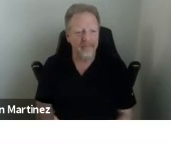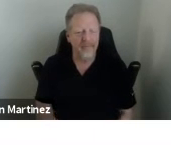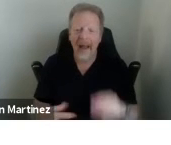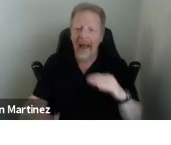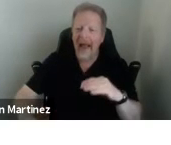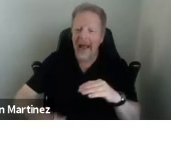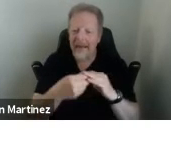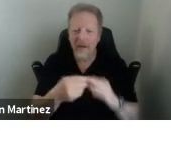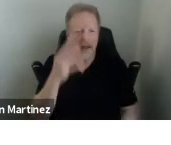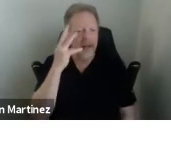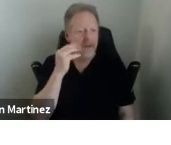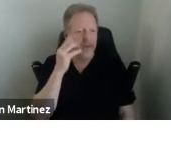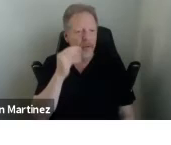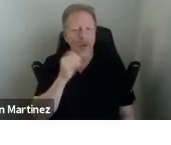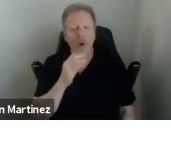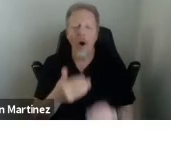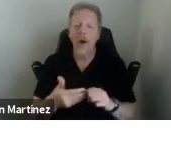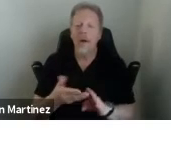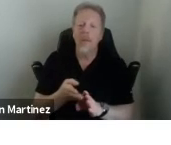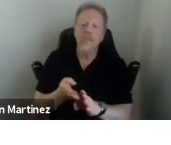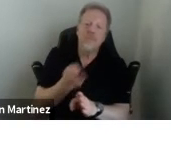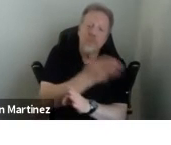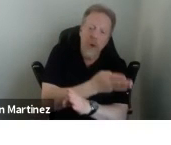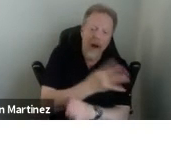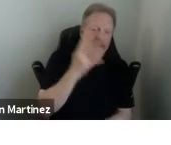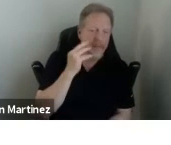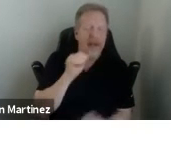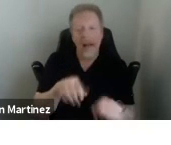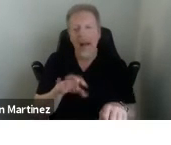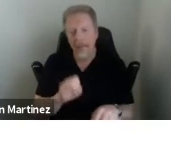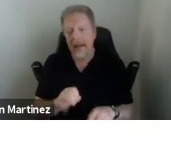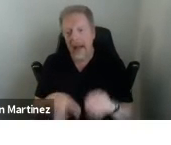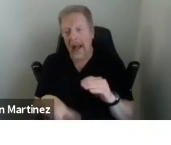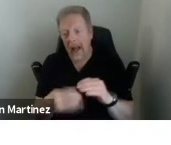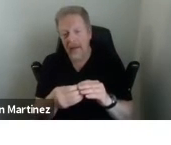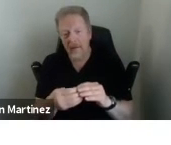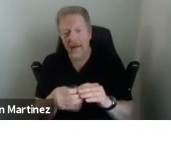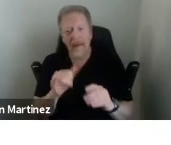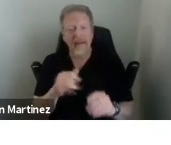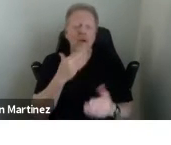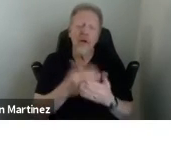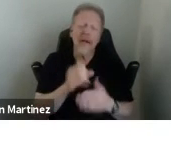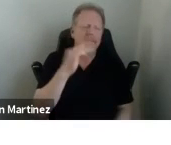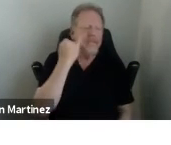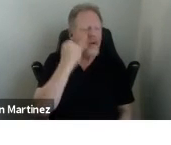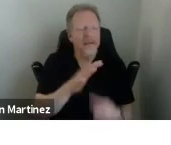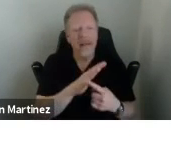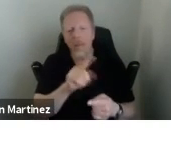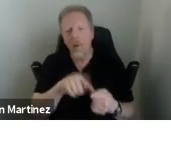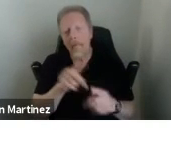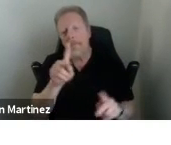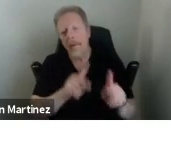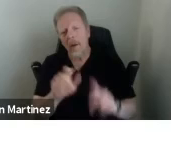Additional experience or prior experience can be added. That's especially good if people